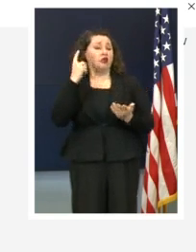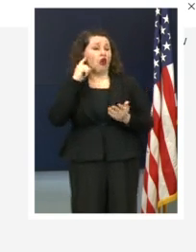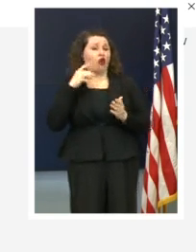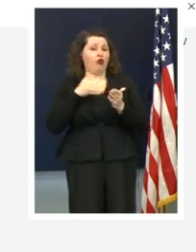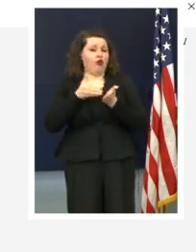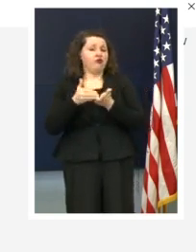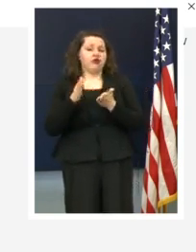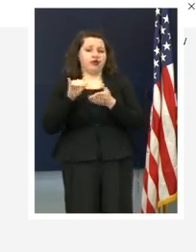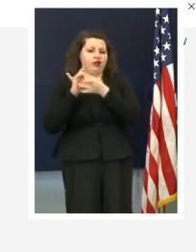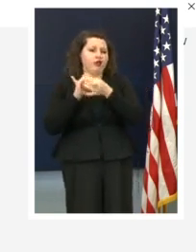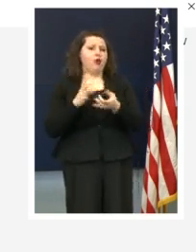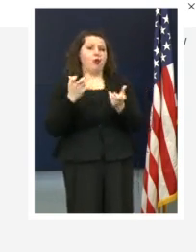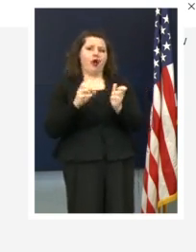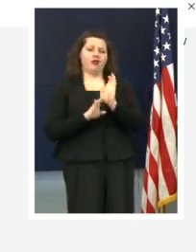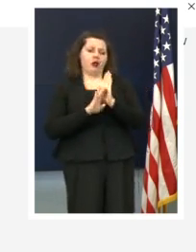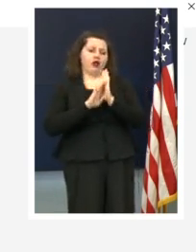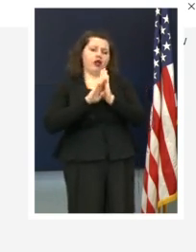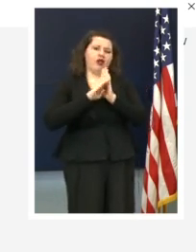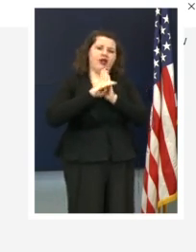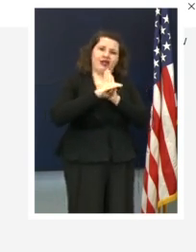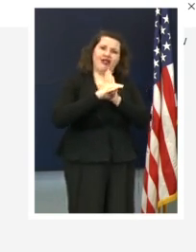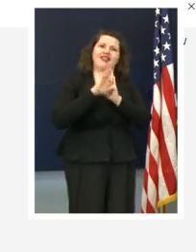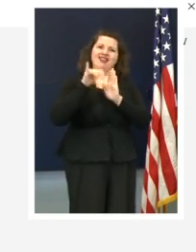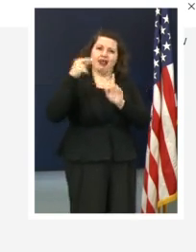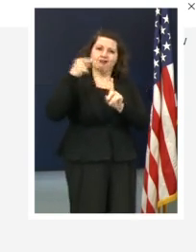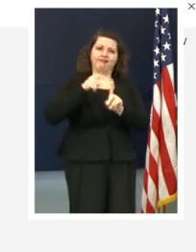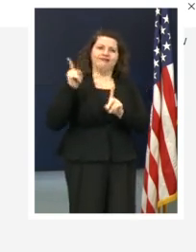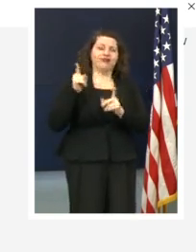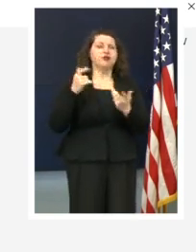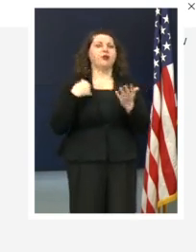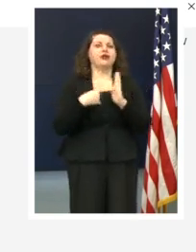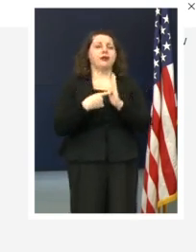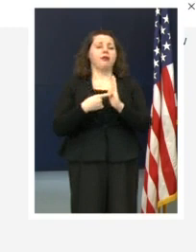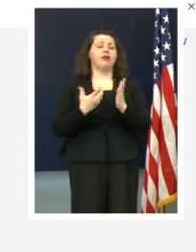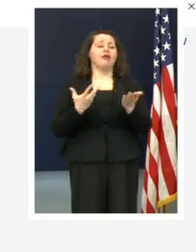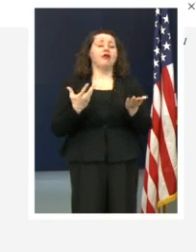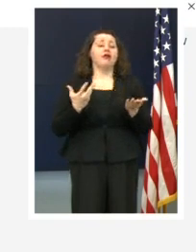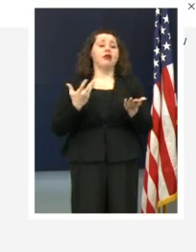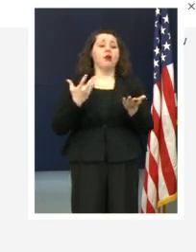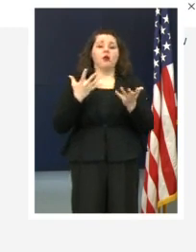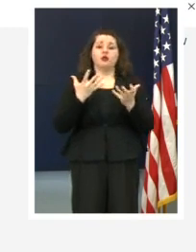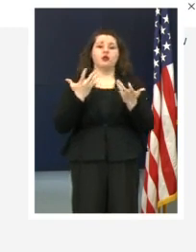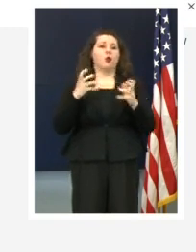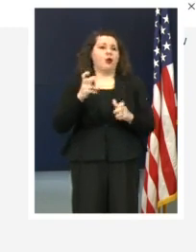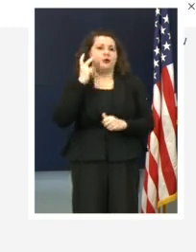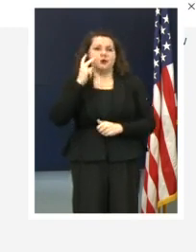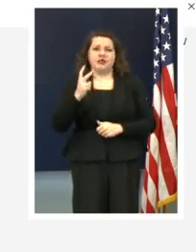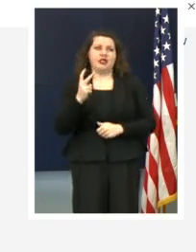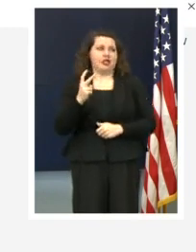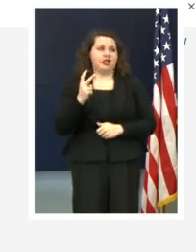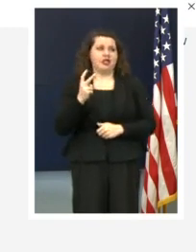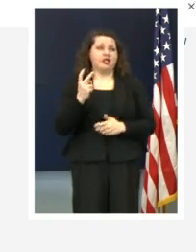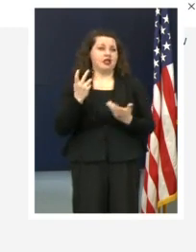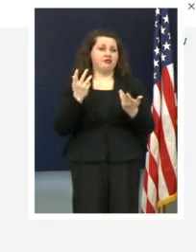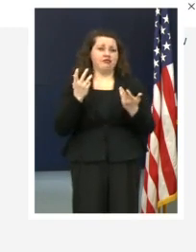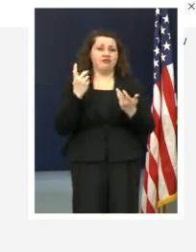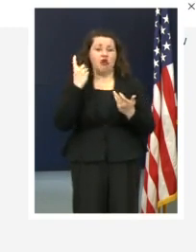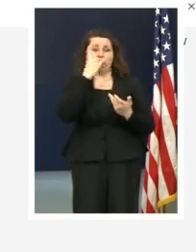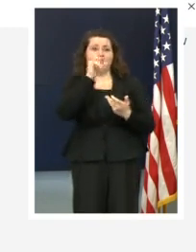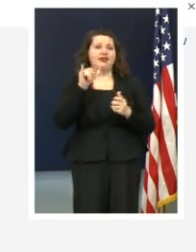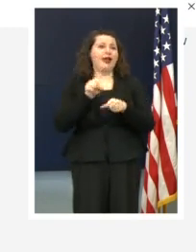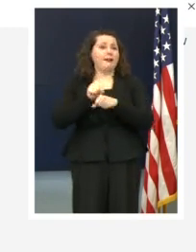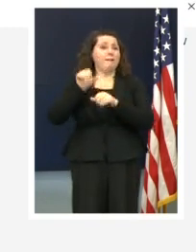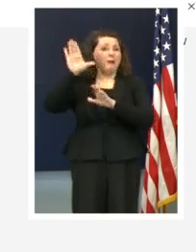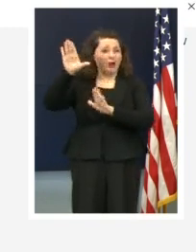the desire to flatten a curve. So for example, what we want to avoid is seeing a curve that looks too much like a